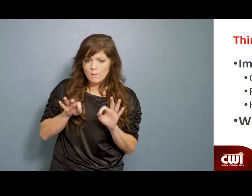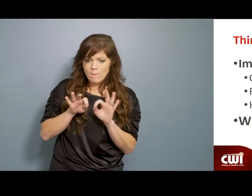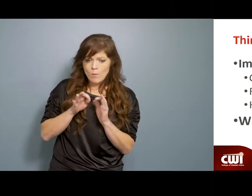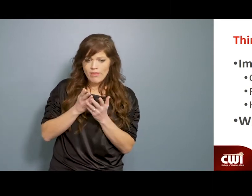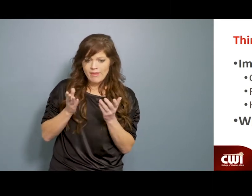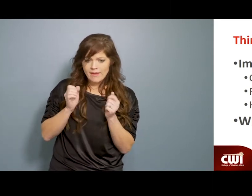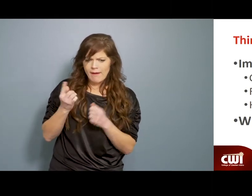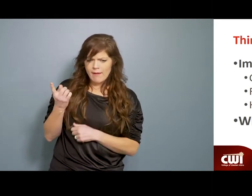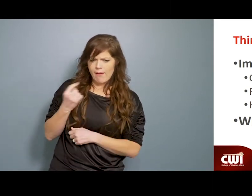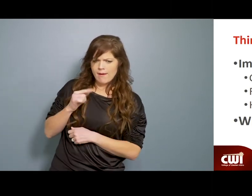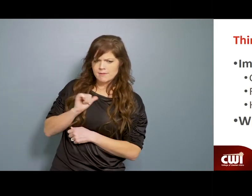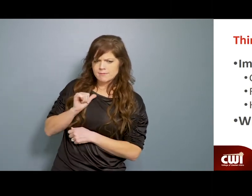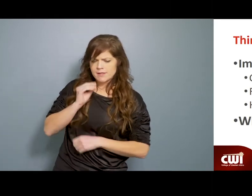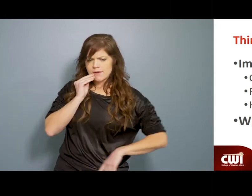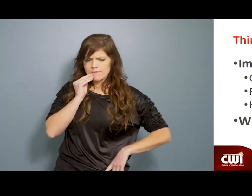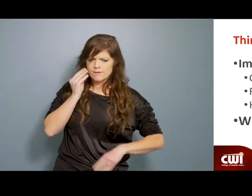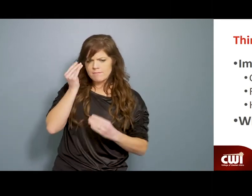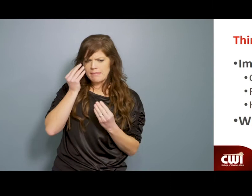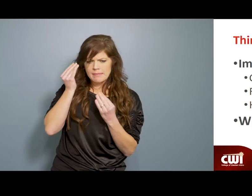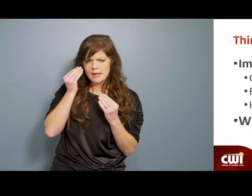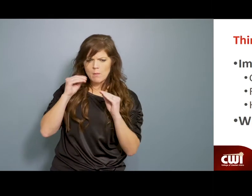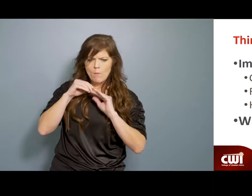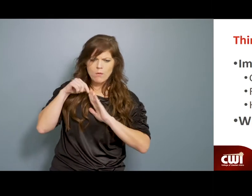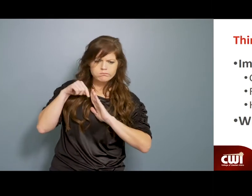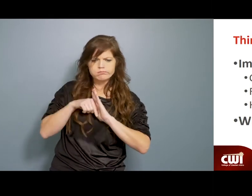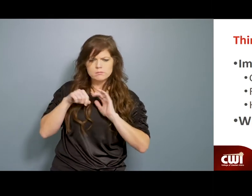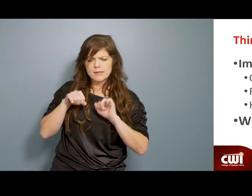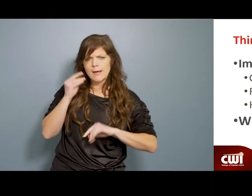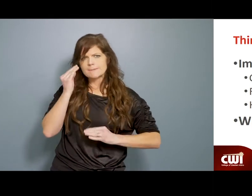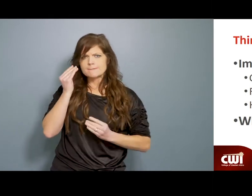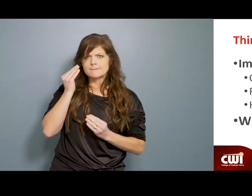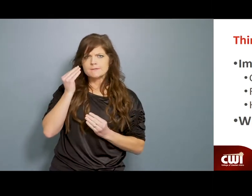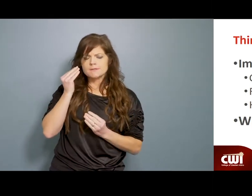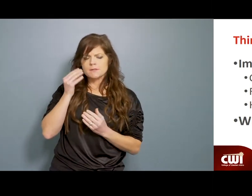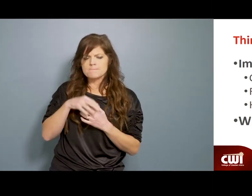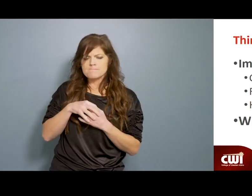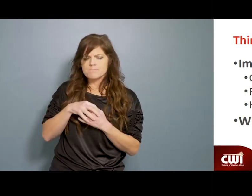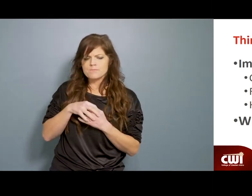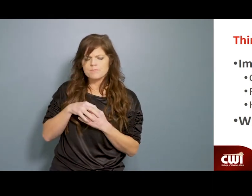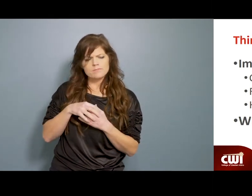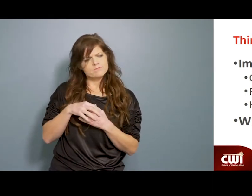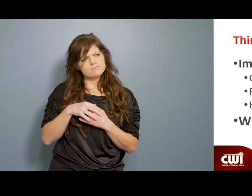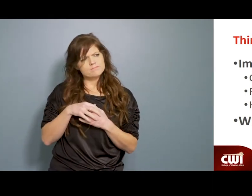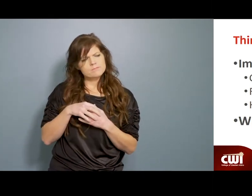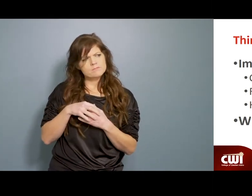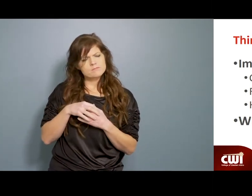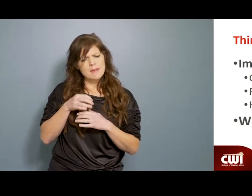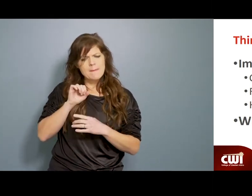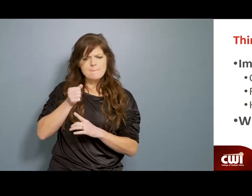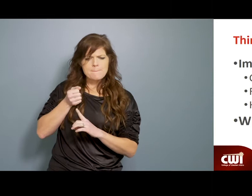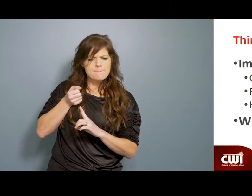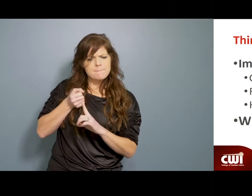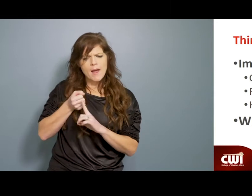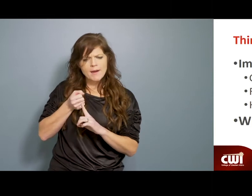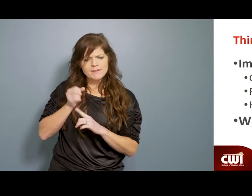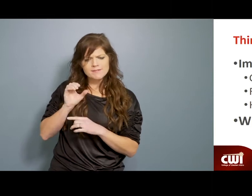ask ourselves and to contemplate on and marinate on is, what is the impact to